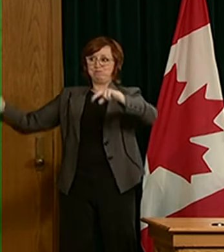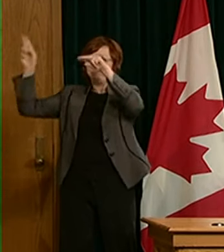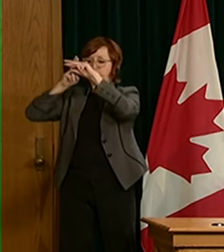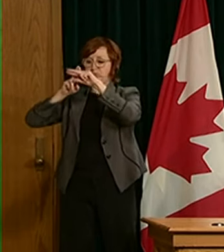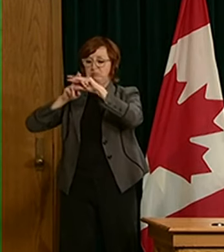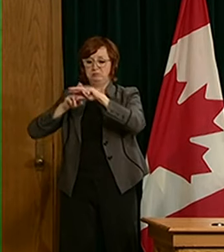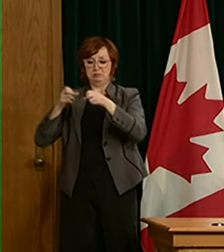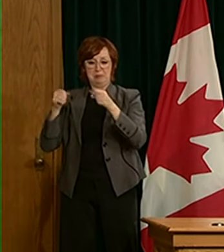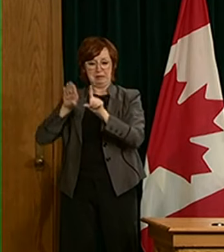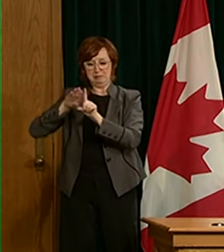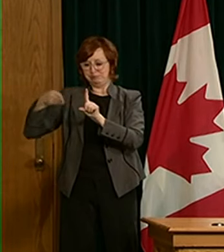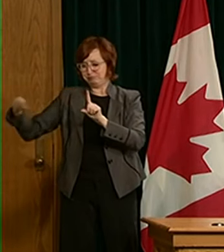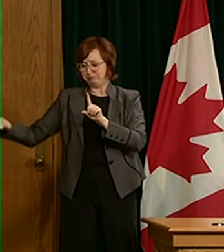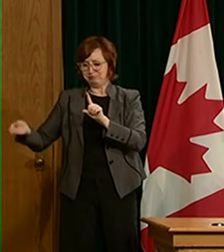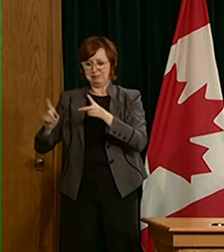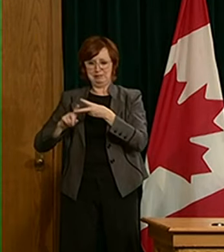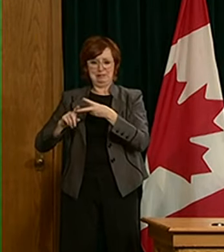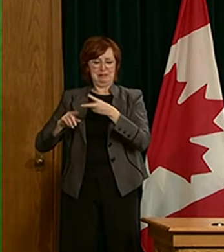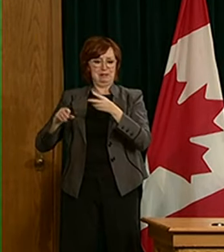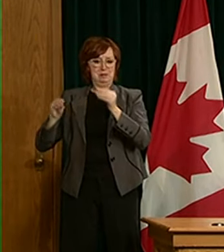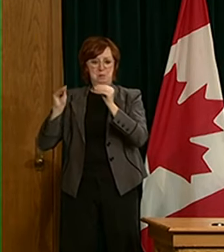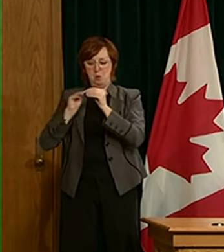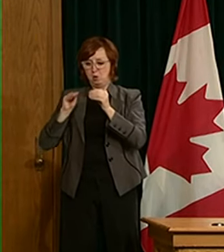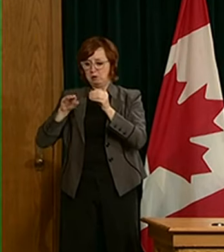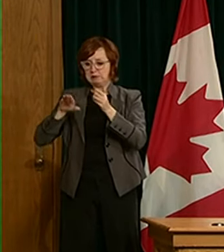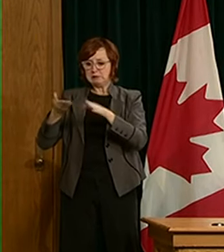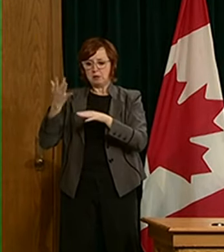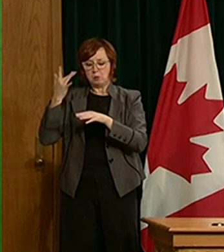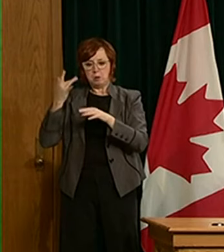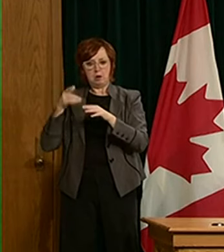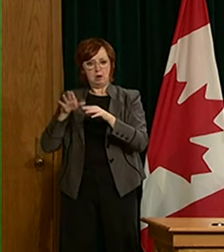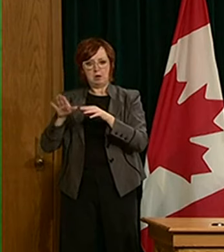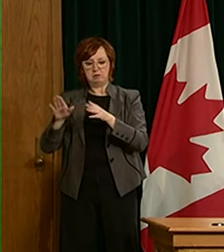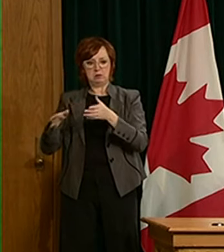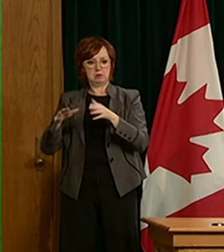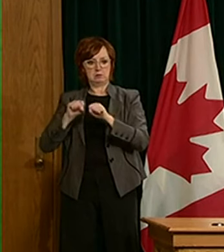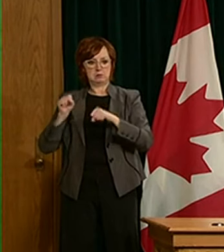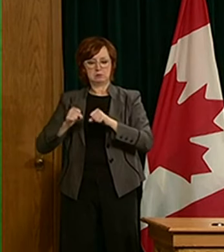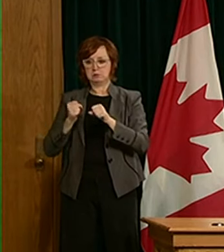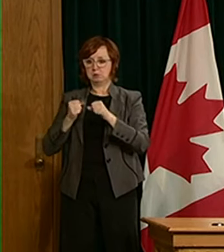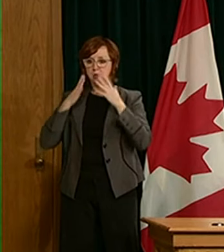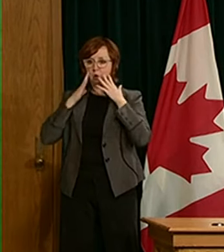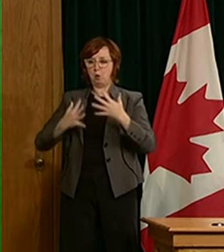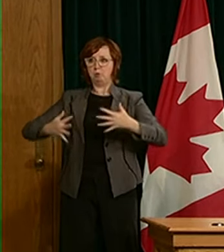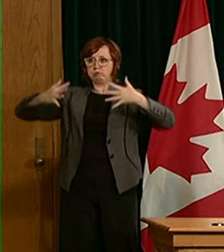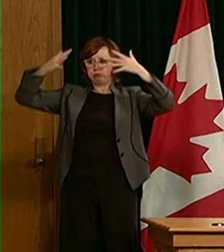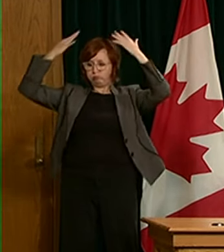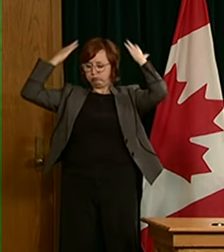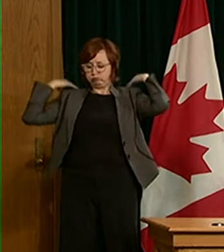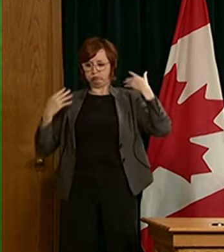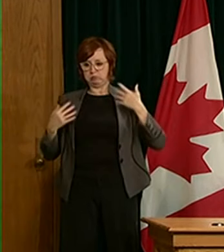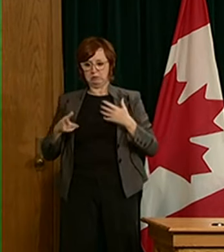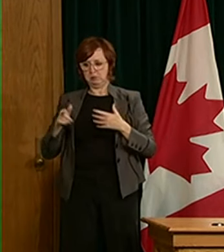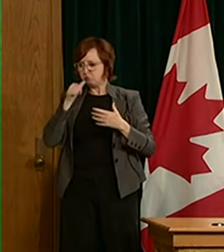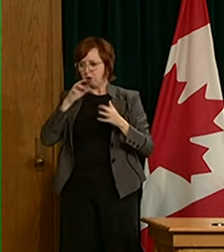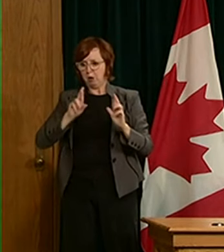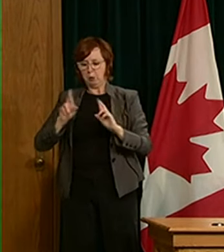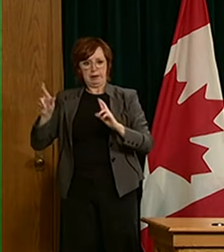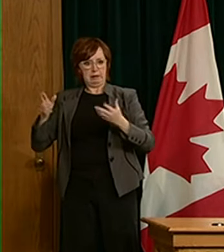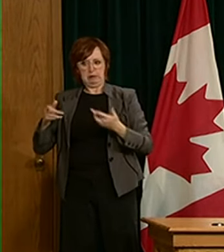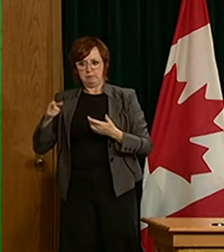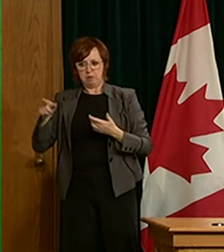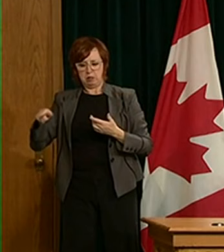associated with COVID, but additional deaths due to a system that wasn't able to anticipate and be prepared.